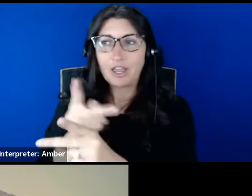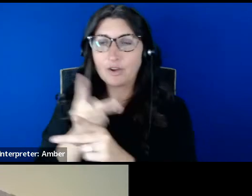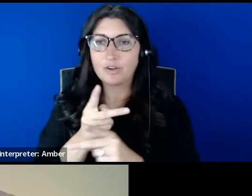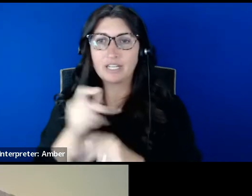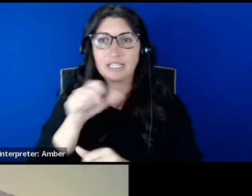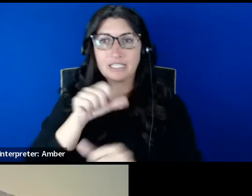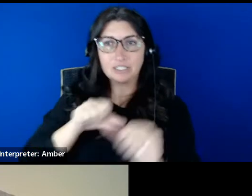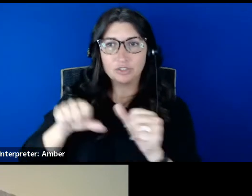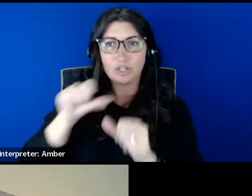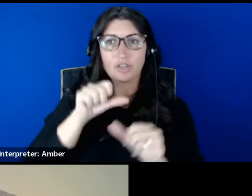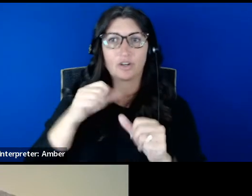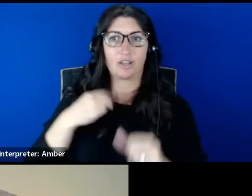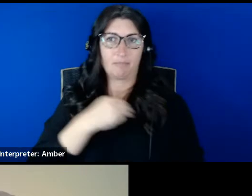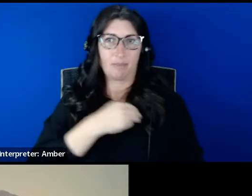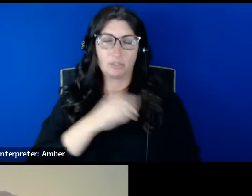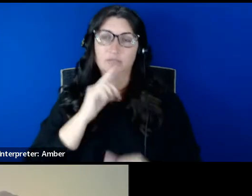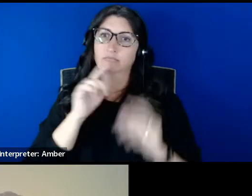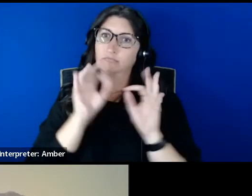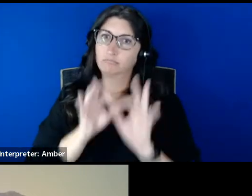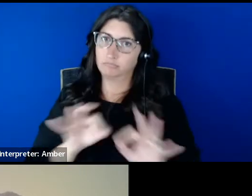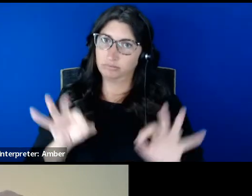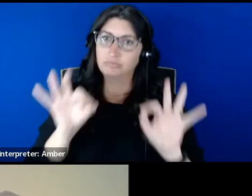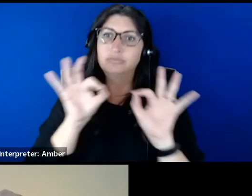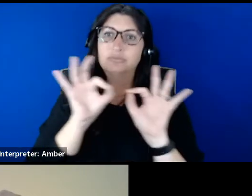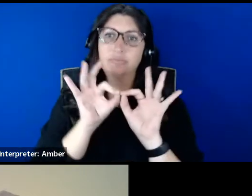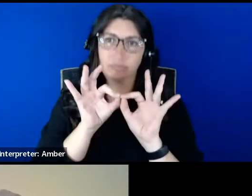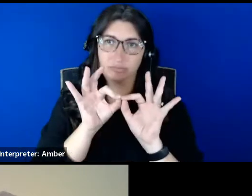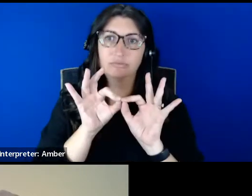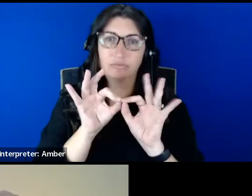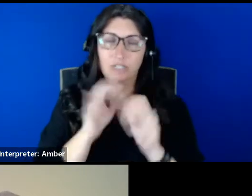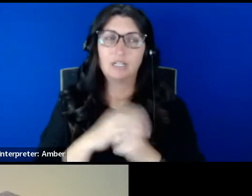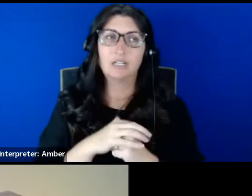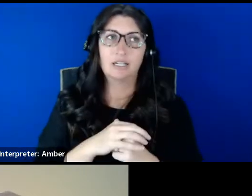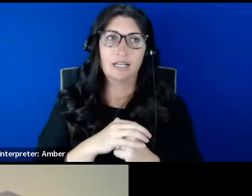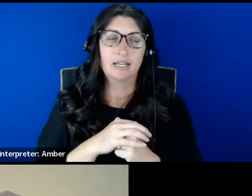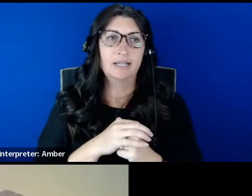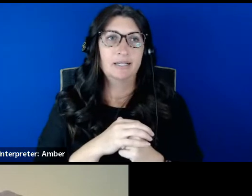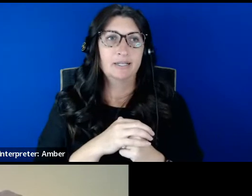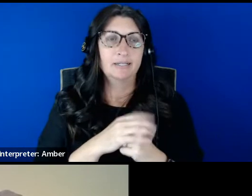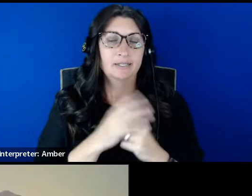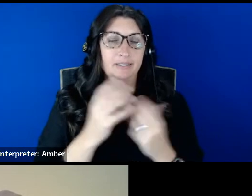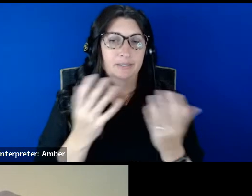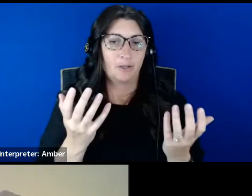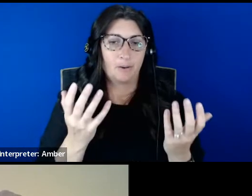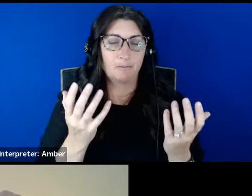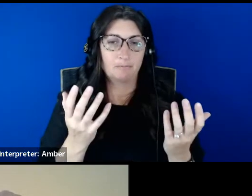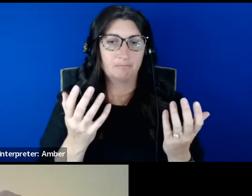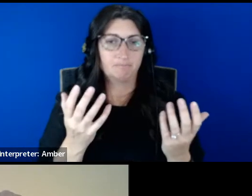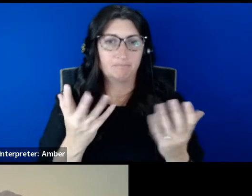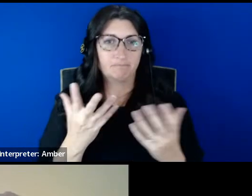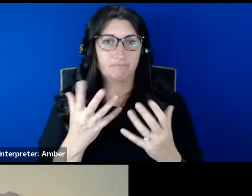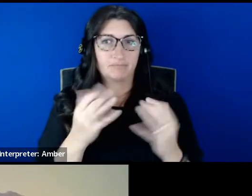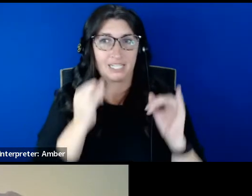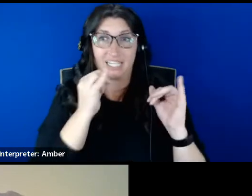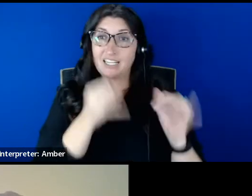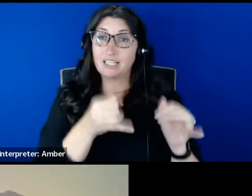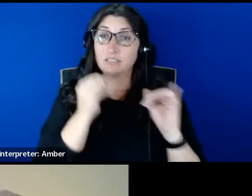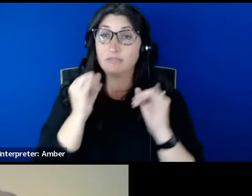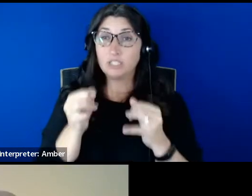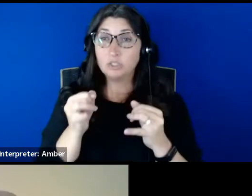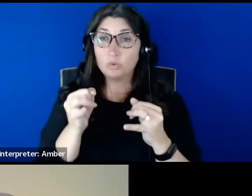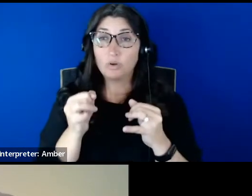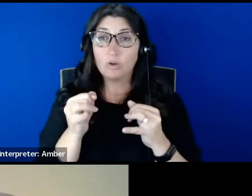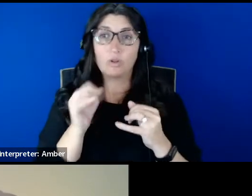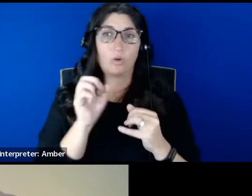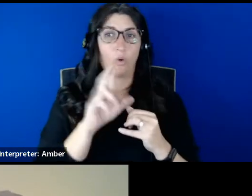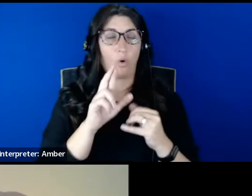the community is important. So in being an individual or